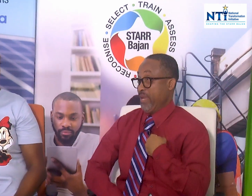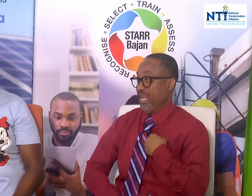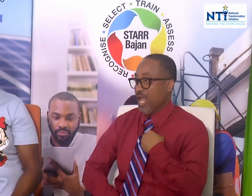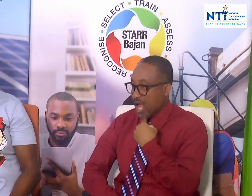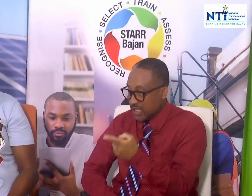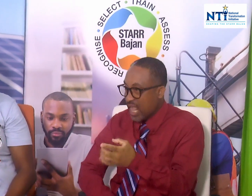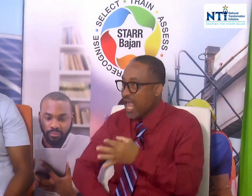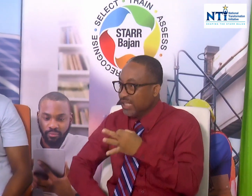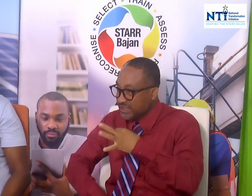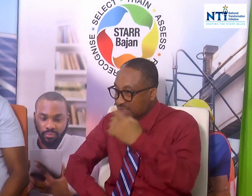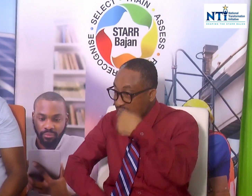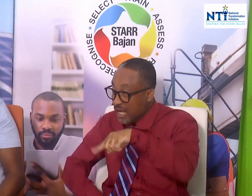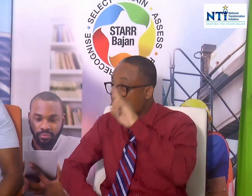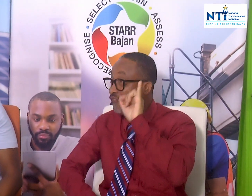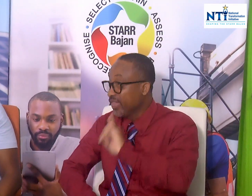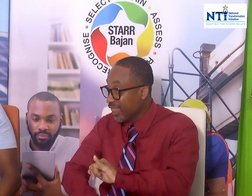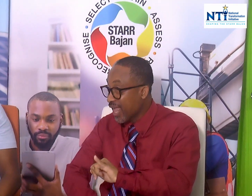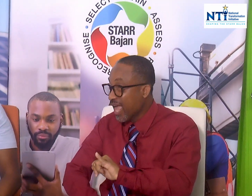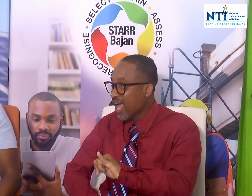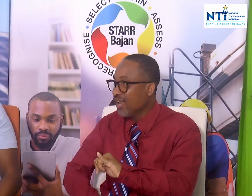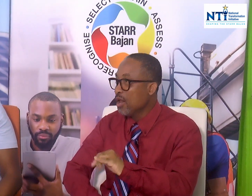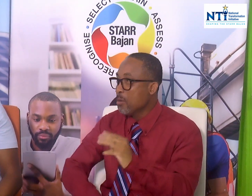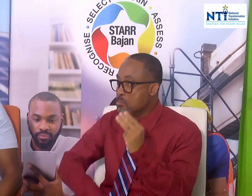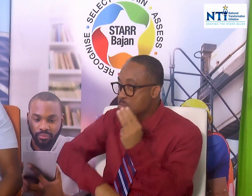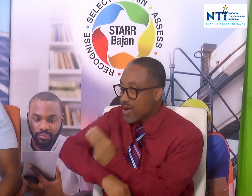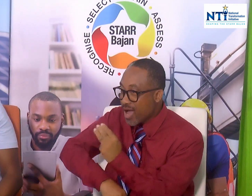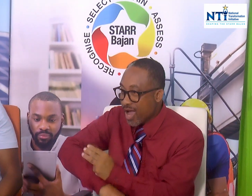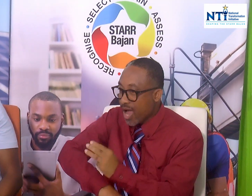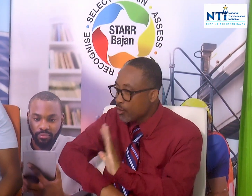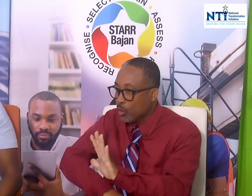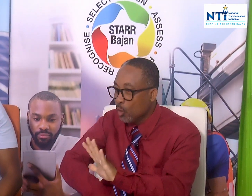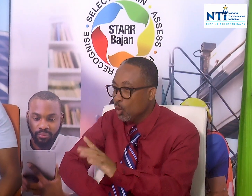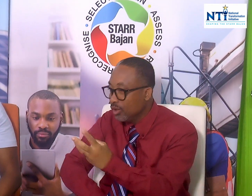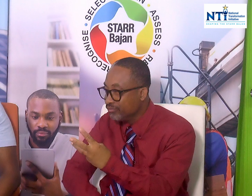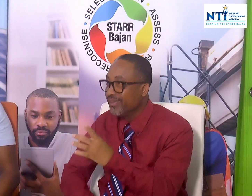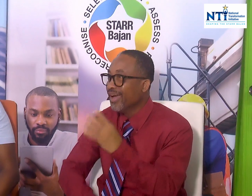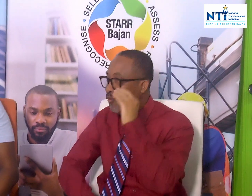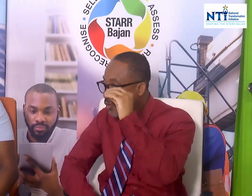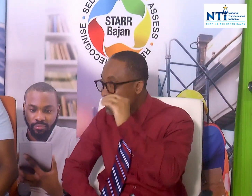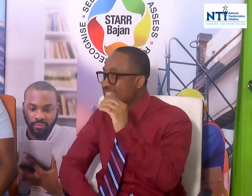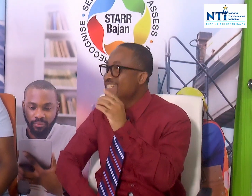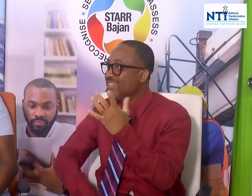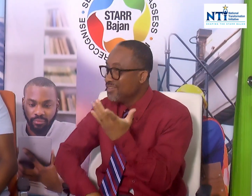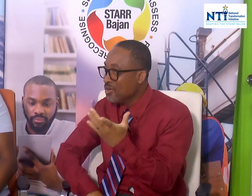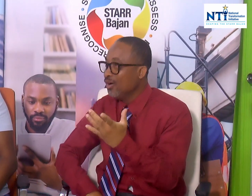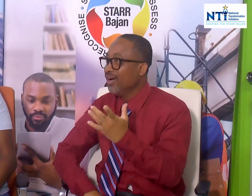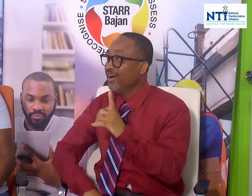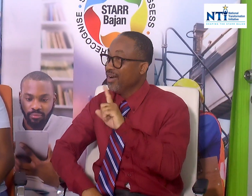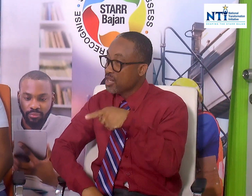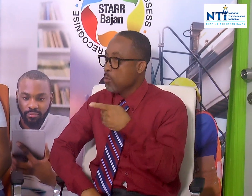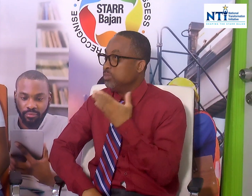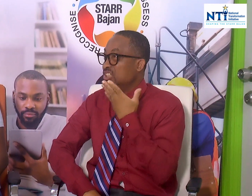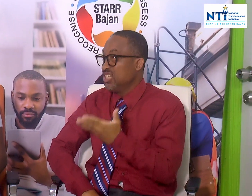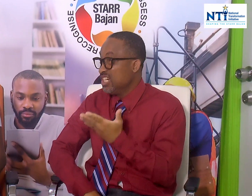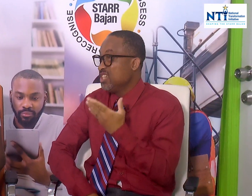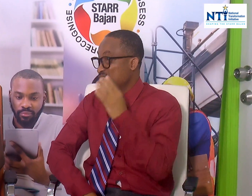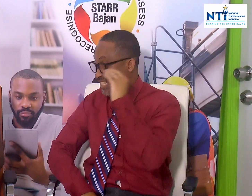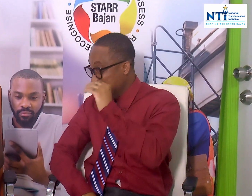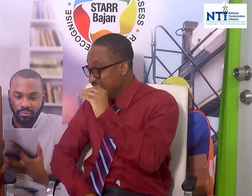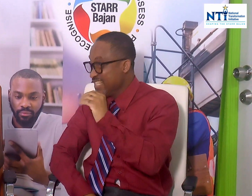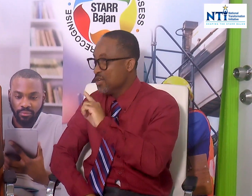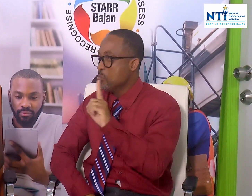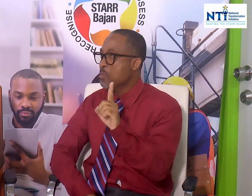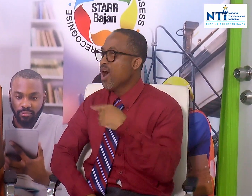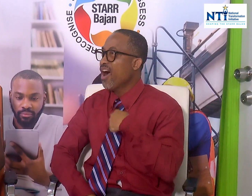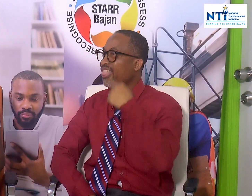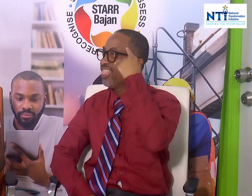although I'm teaching, I still try to explain some basic things to the children. We do math